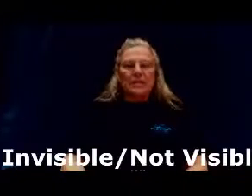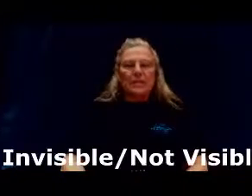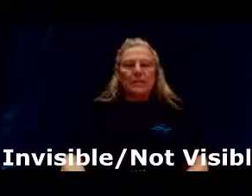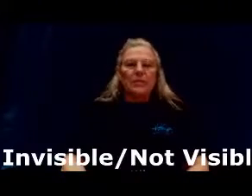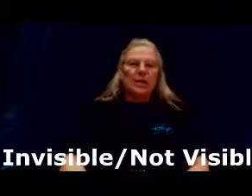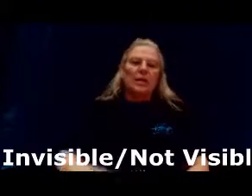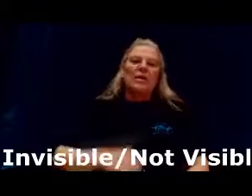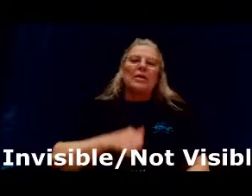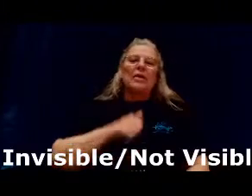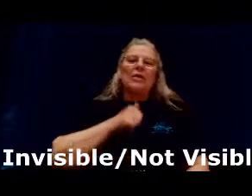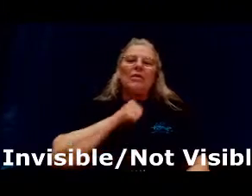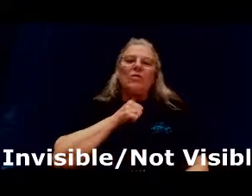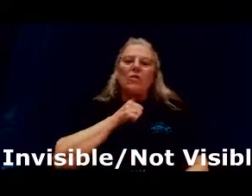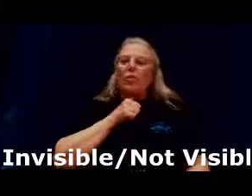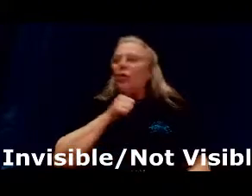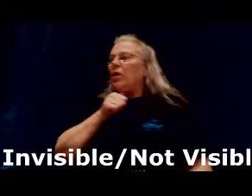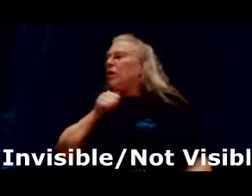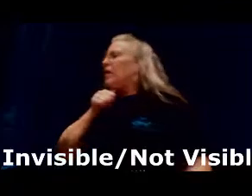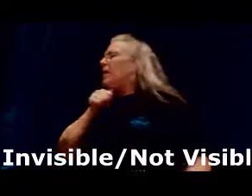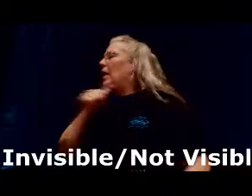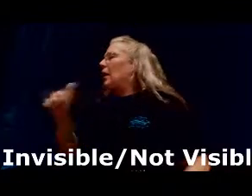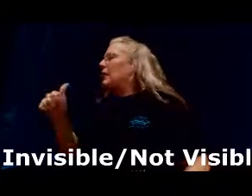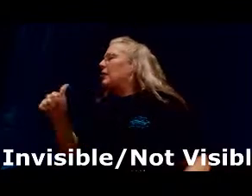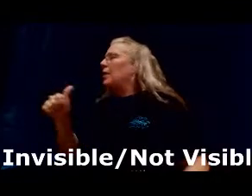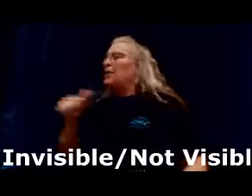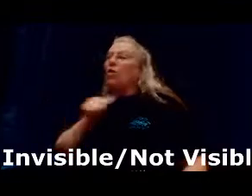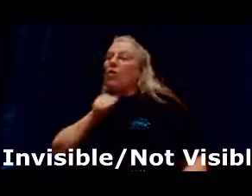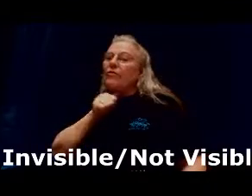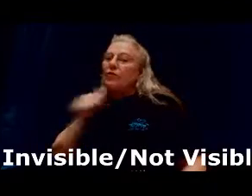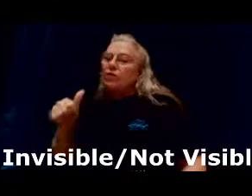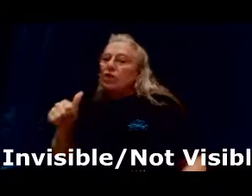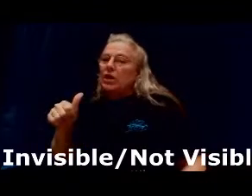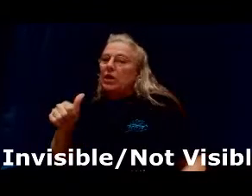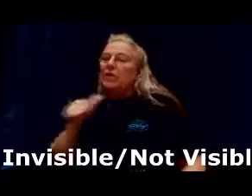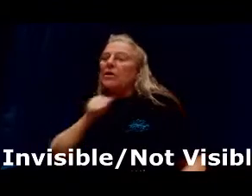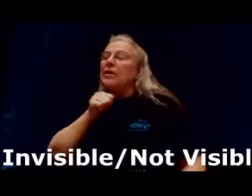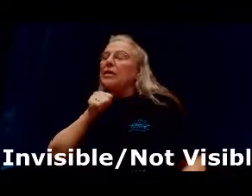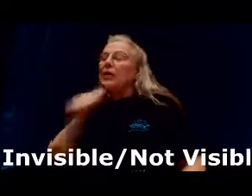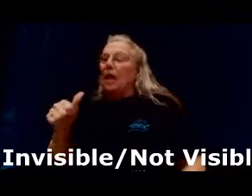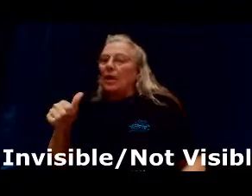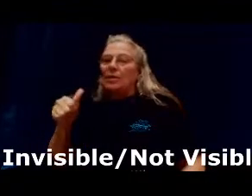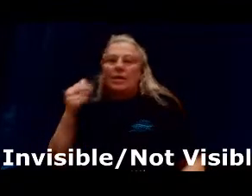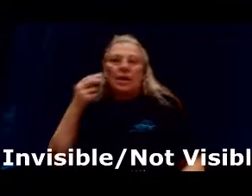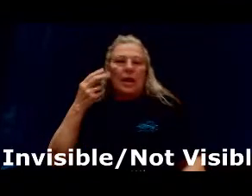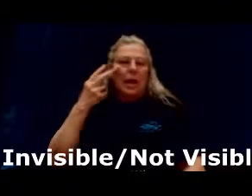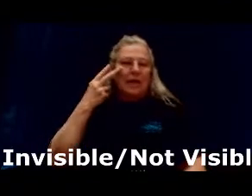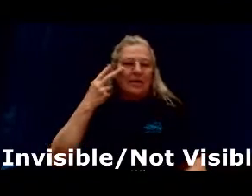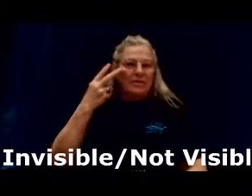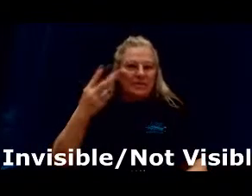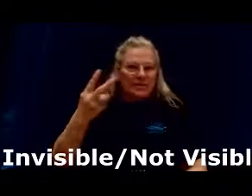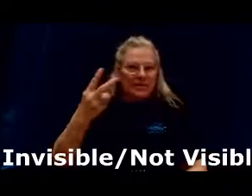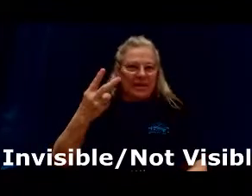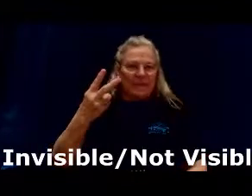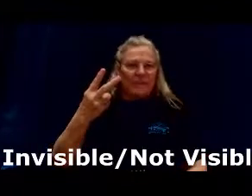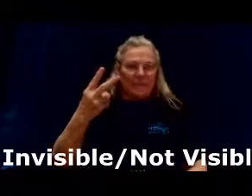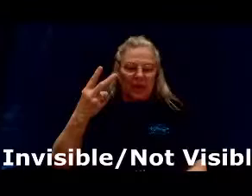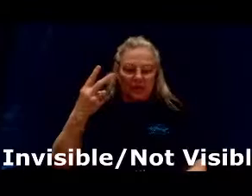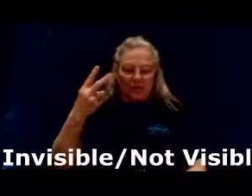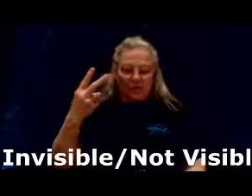Invisible, the word not coming off your chin, not, and seen. And we've